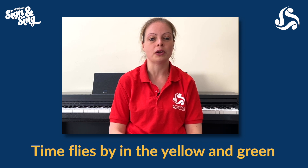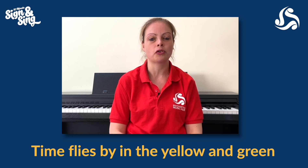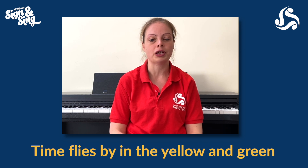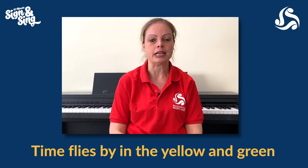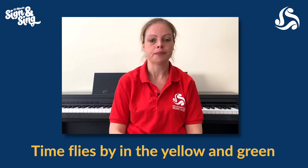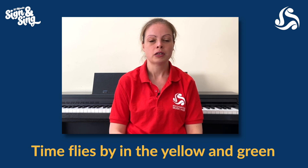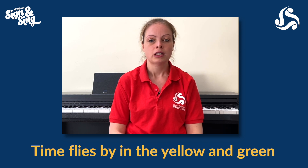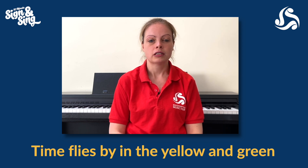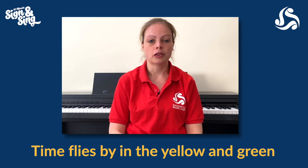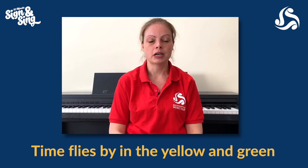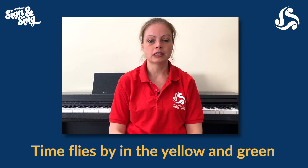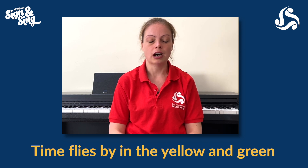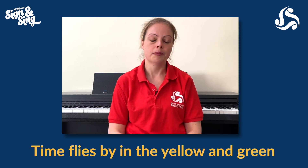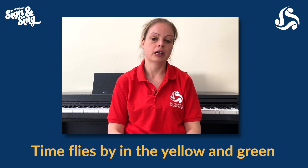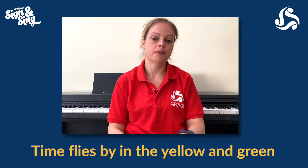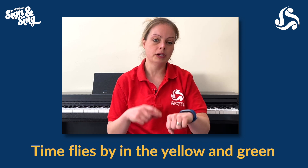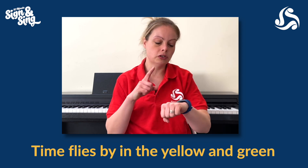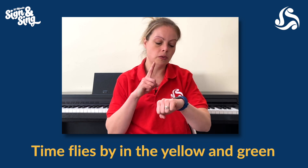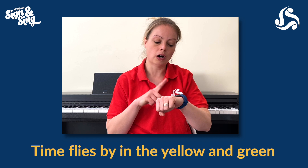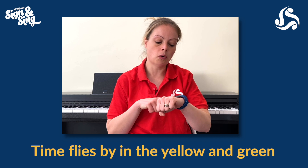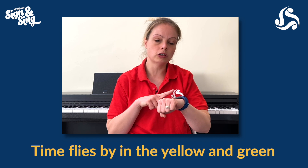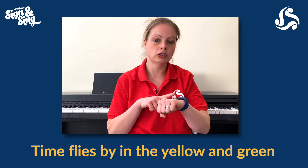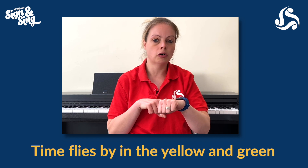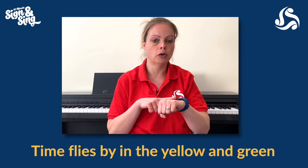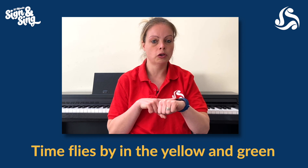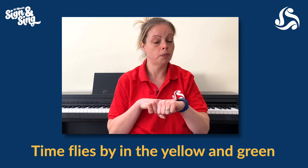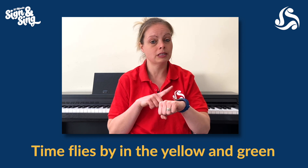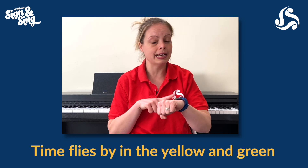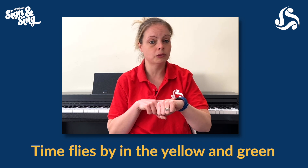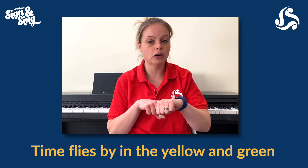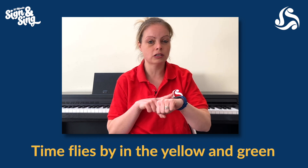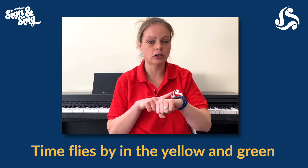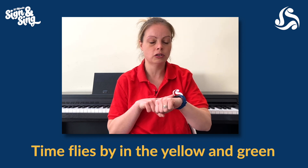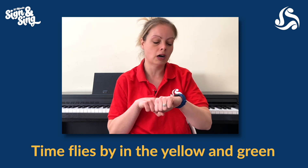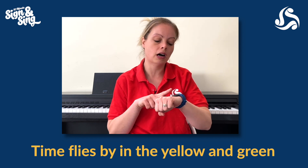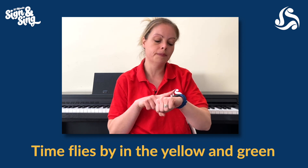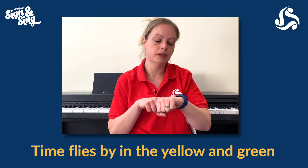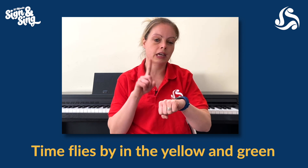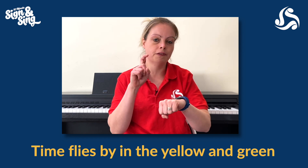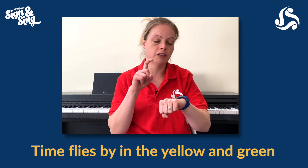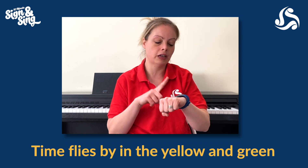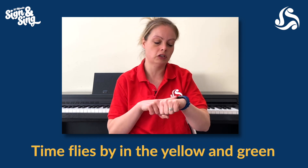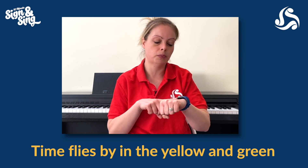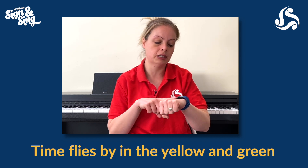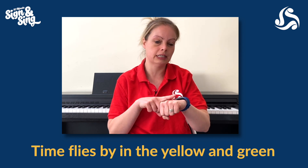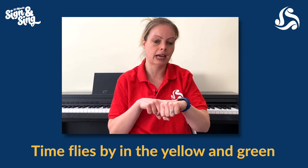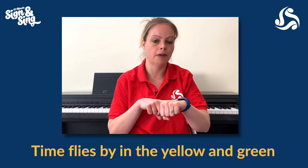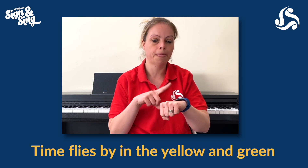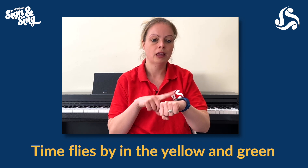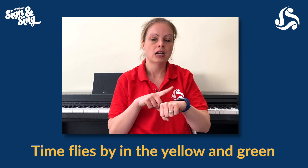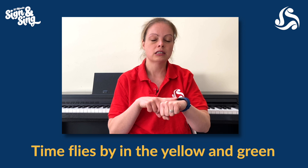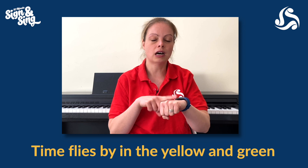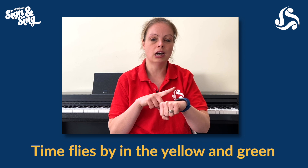yellow and green. So the word time, we're going to point to our watch or your pretend watch on your arm. Okay, first finger just pointing